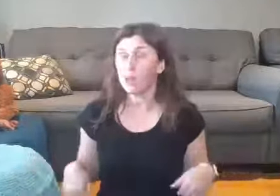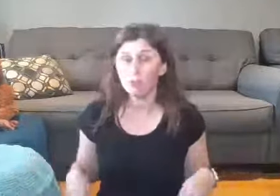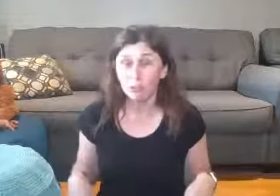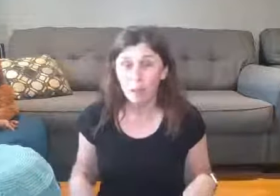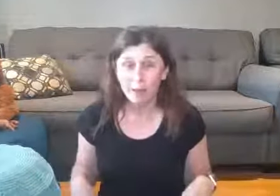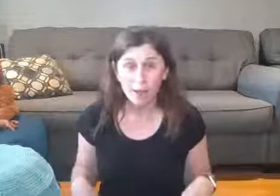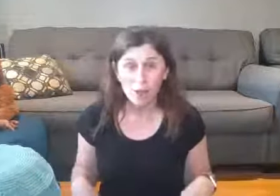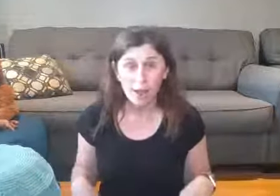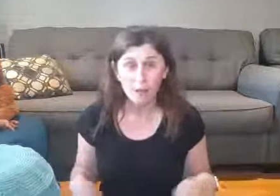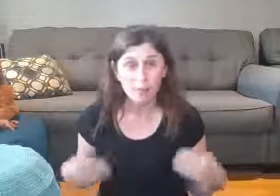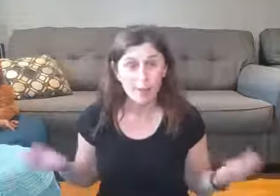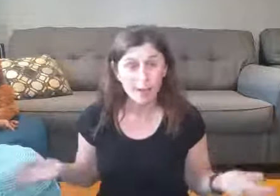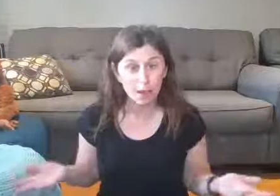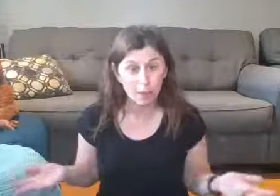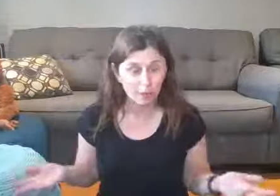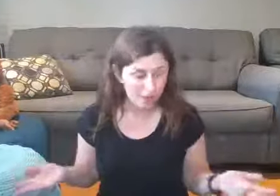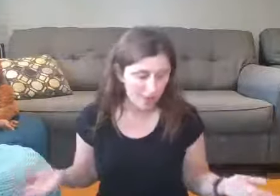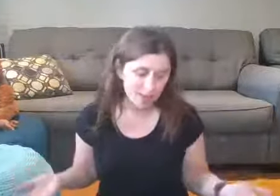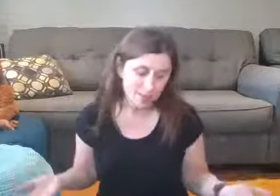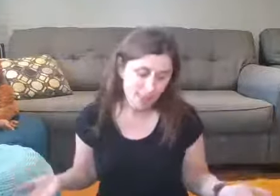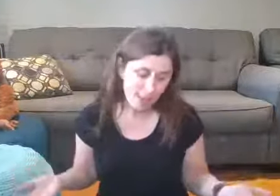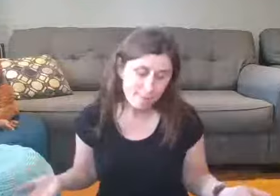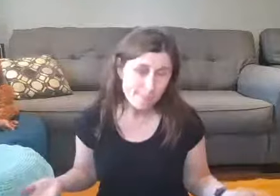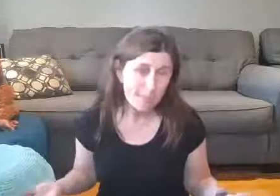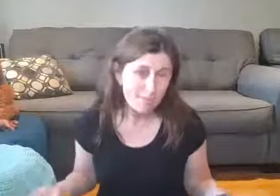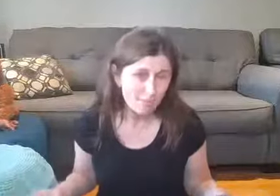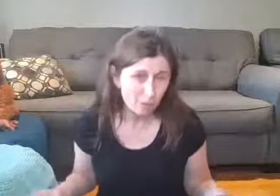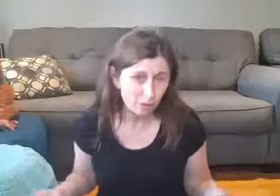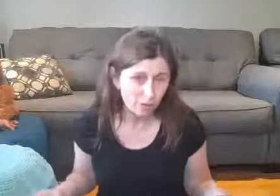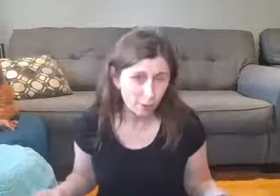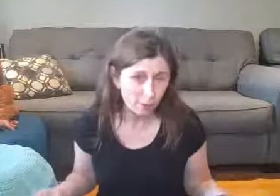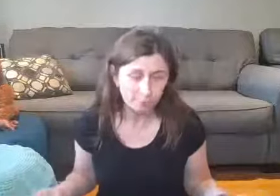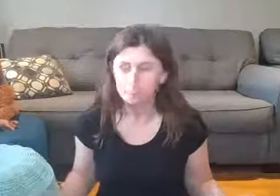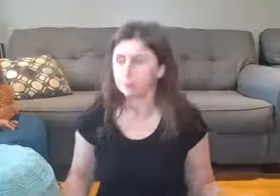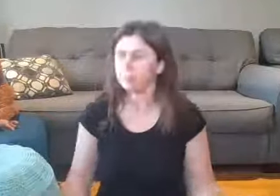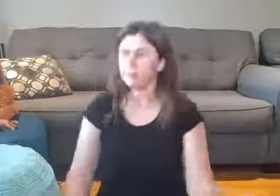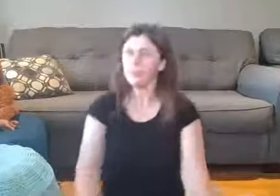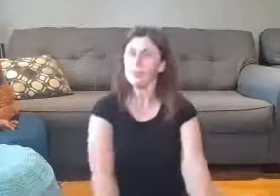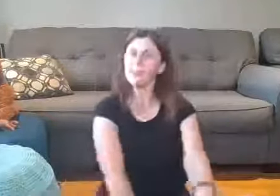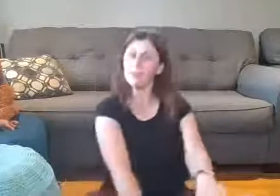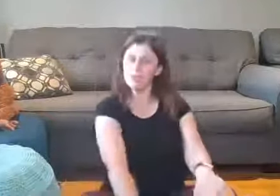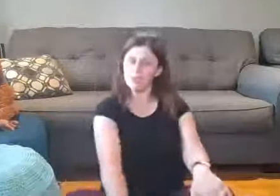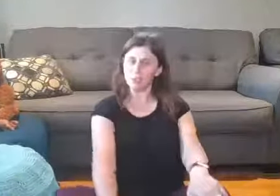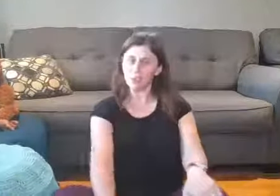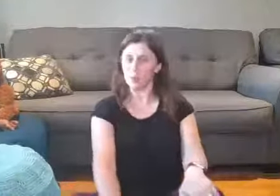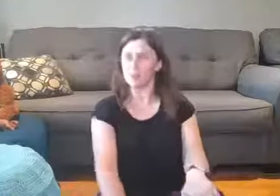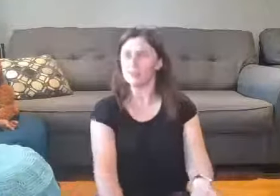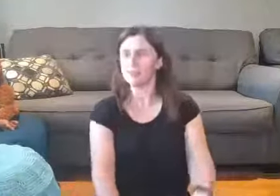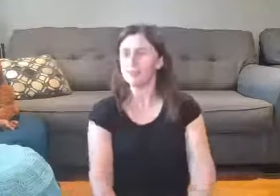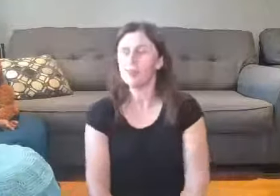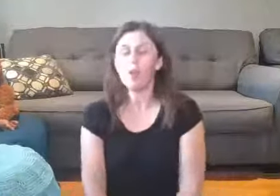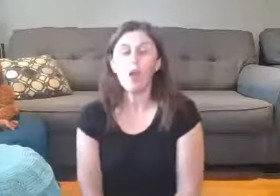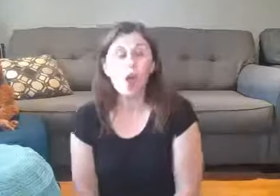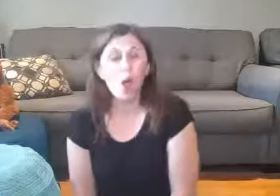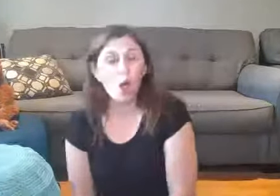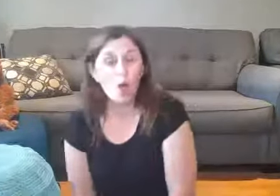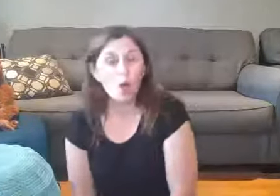grew at my own house in my yard. Some came from the grocery store. See if you can guess which ones. Oh,